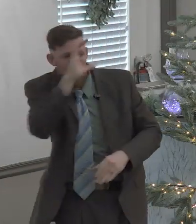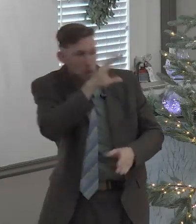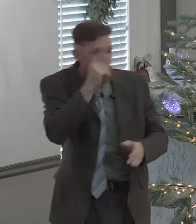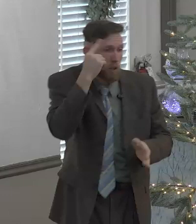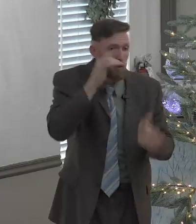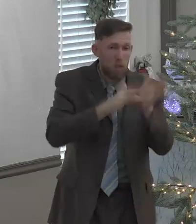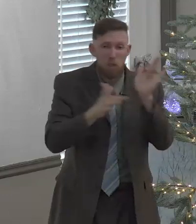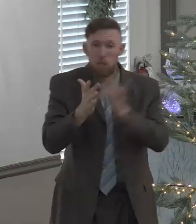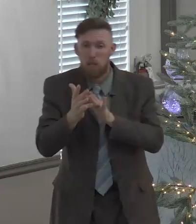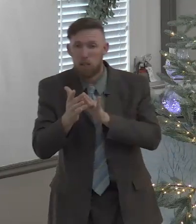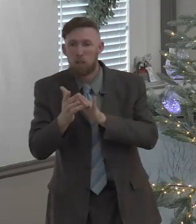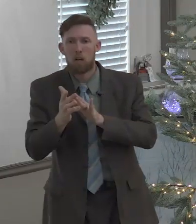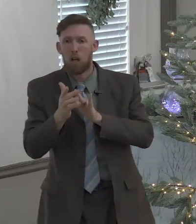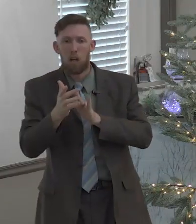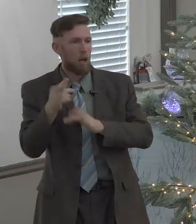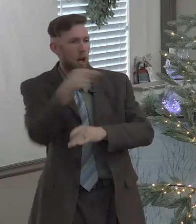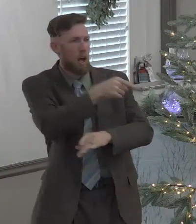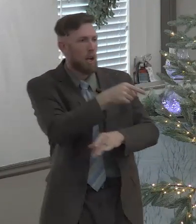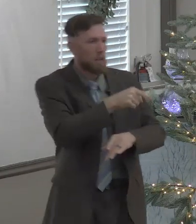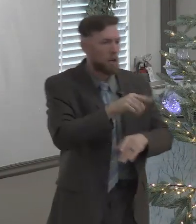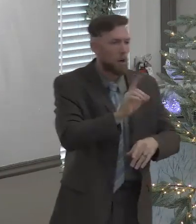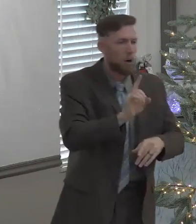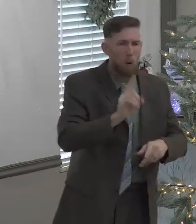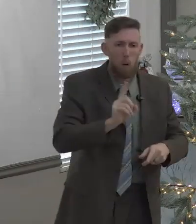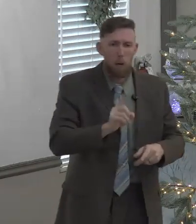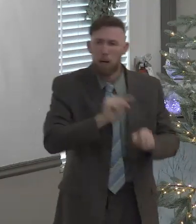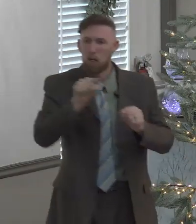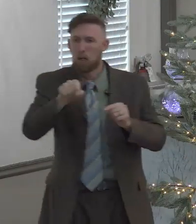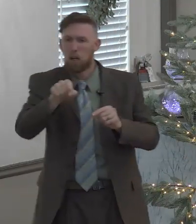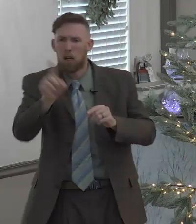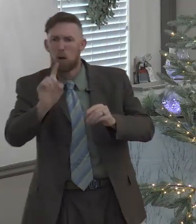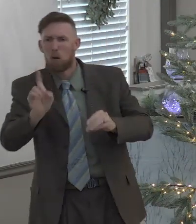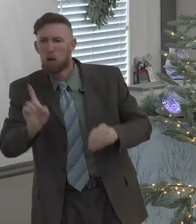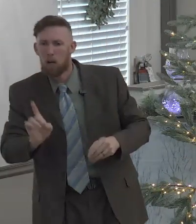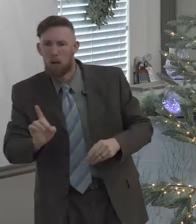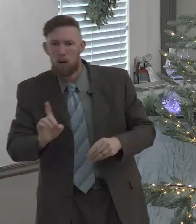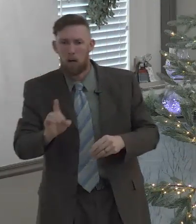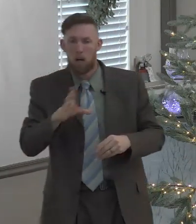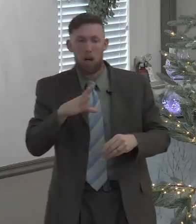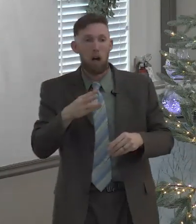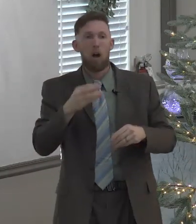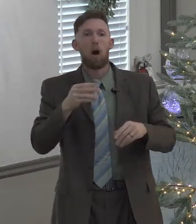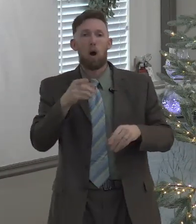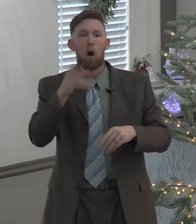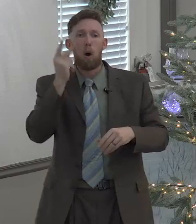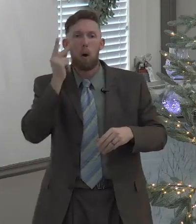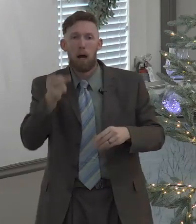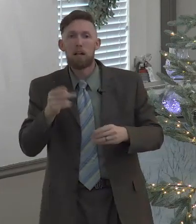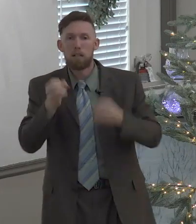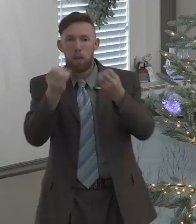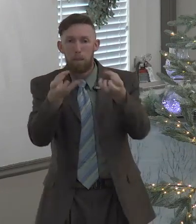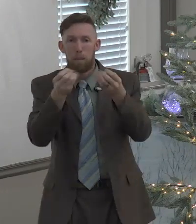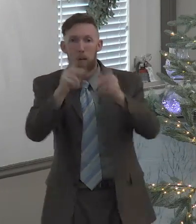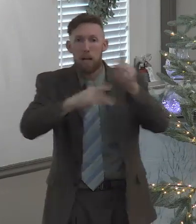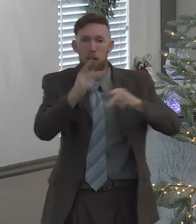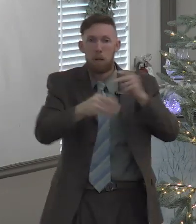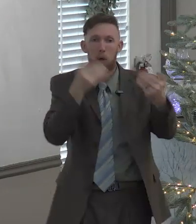a desperate search for Jesus. I hear he's coming. I hear he's over here. Word has circulated around.